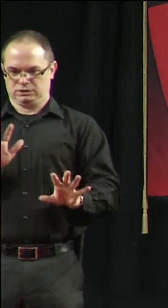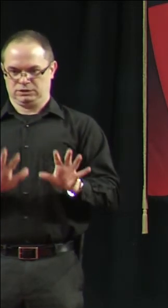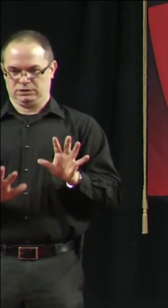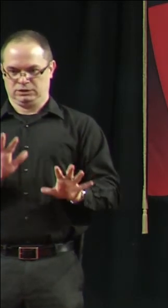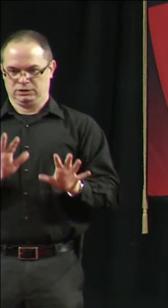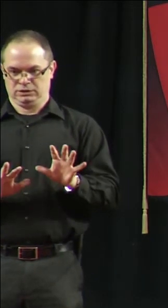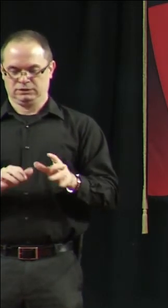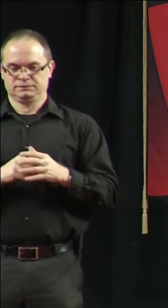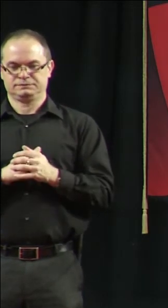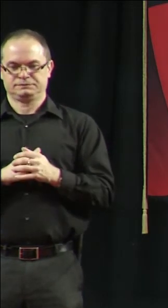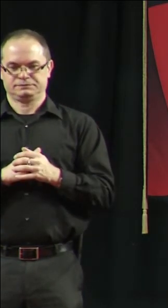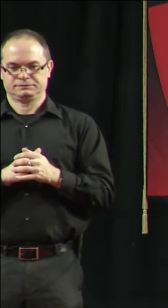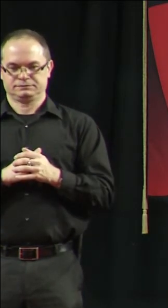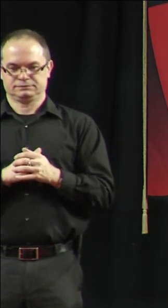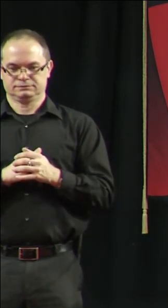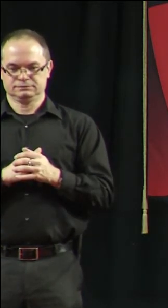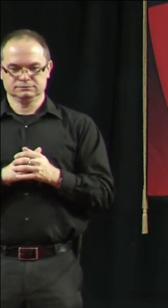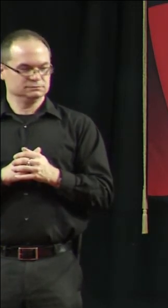cause